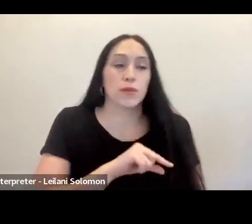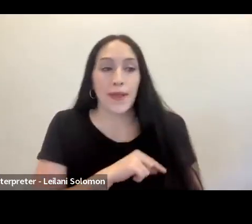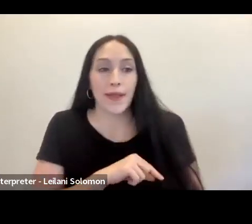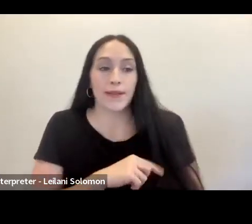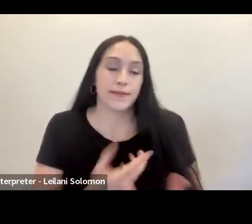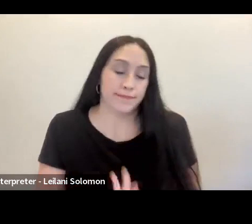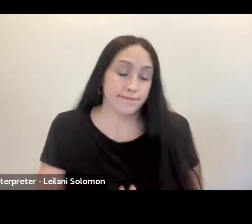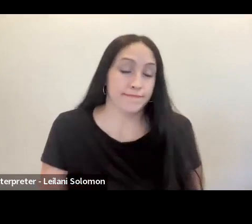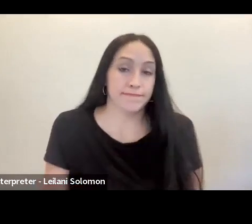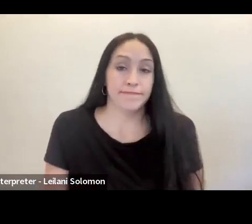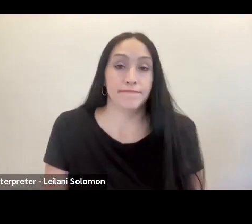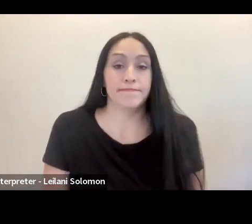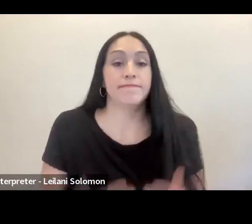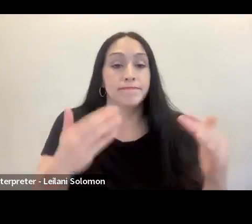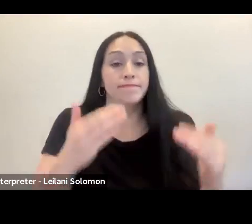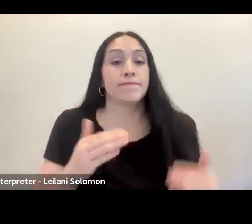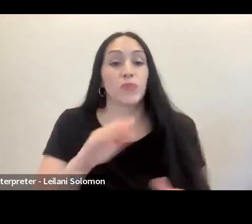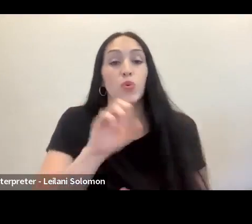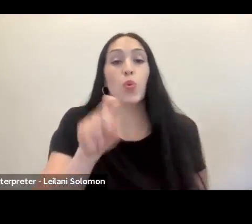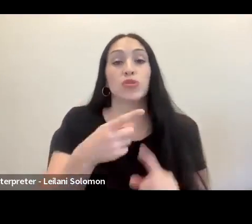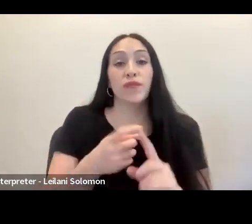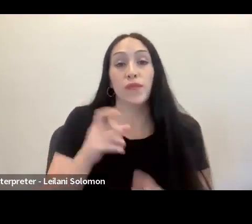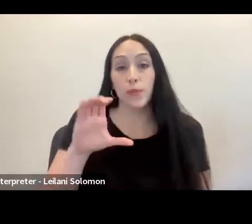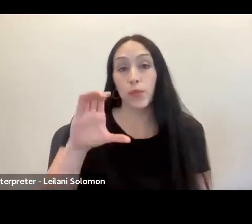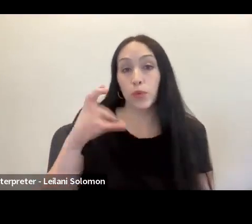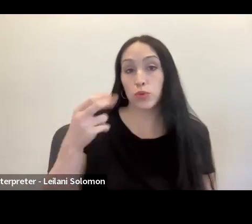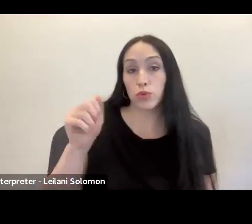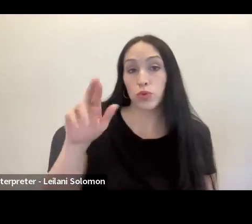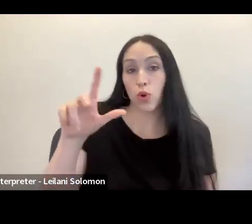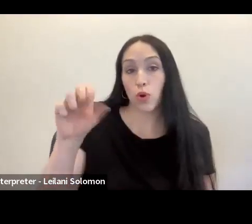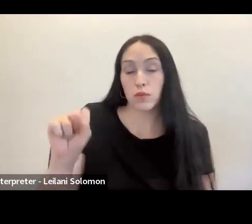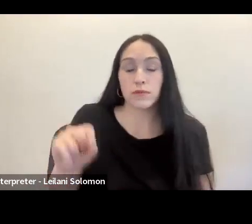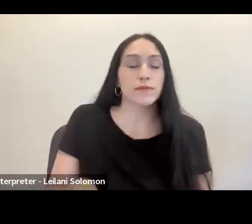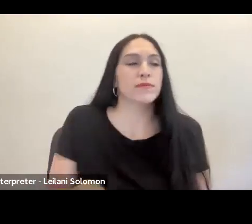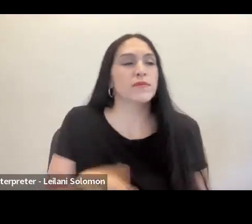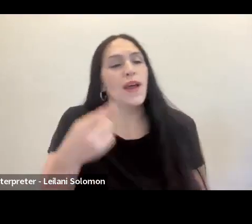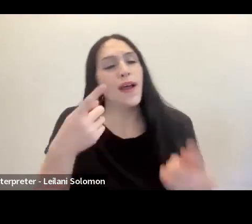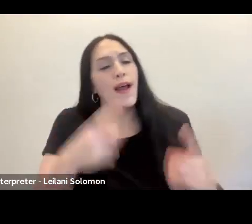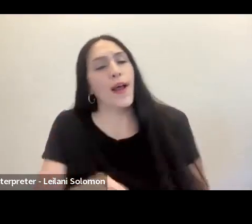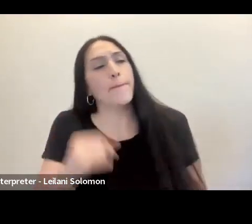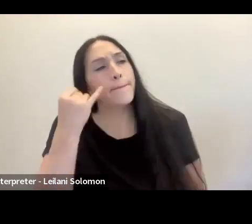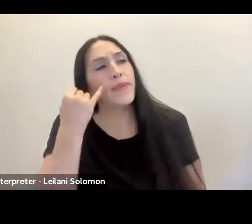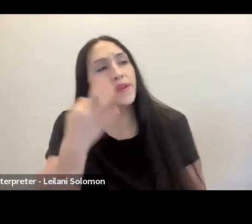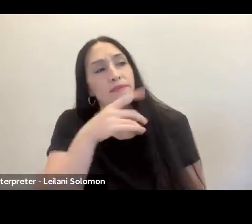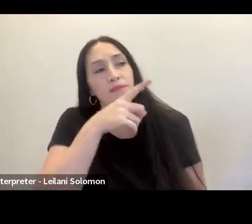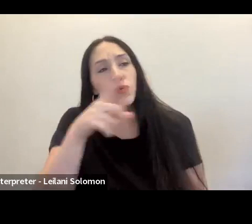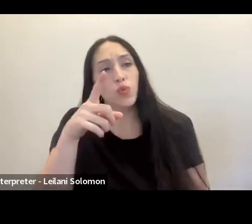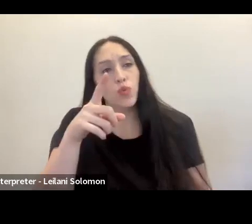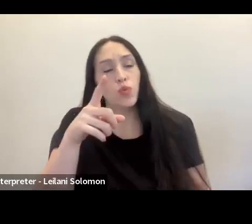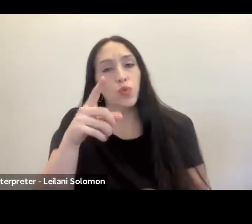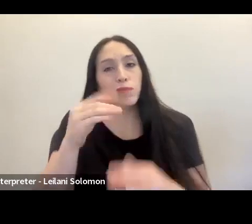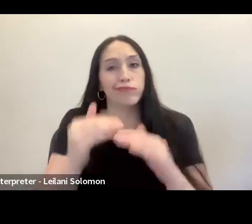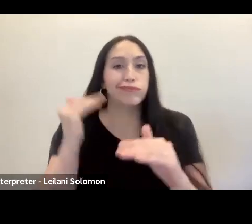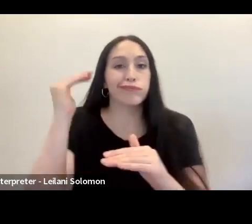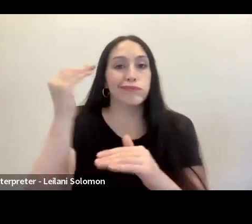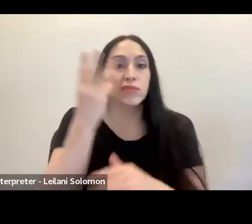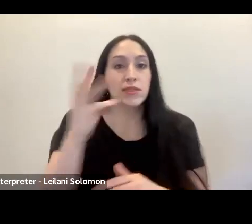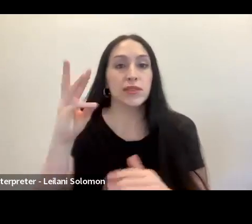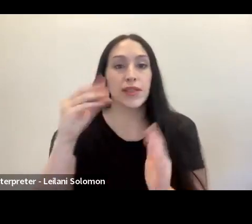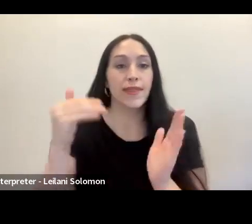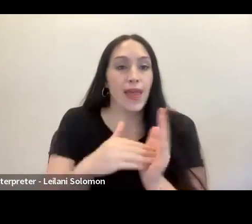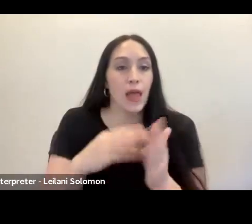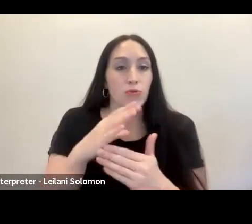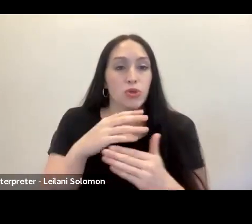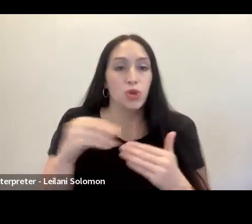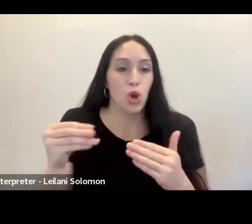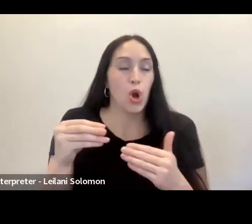Here's a question from Charles. What happens if you go over the $16,000 amount for the year because several people contributed